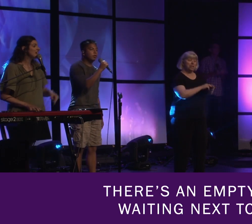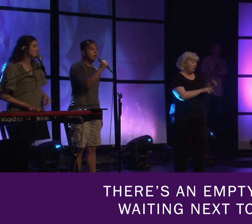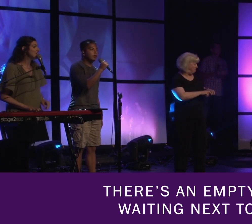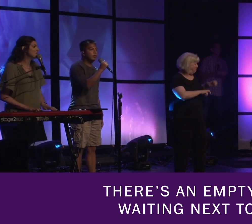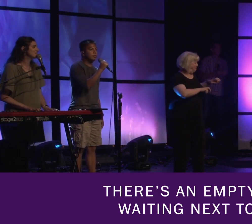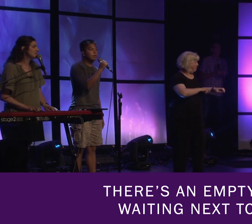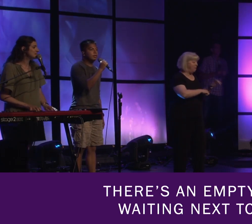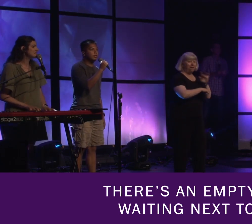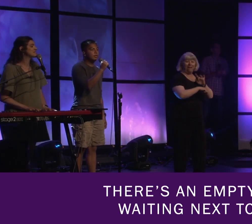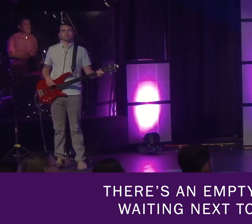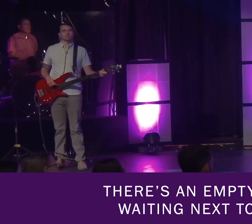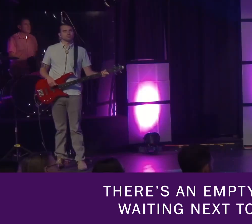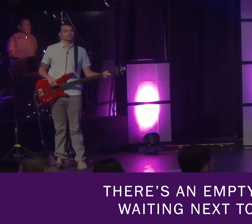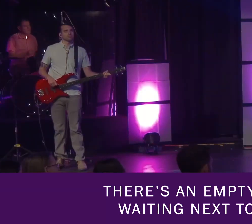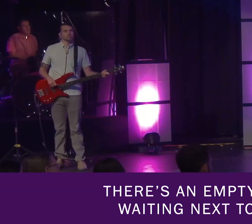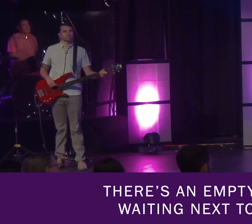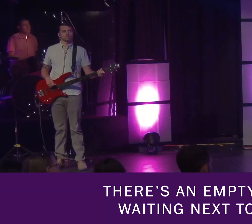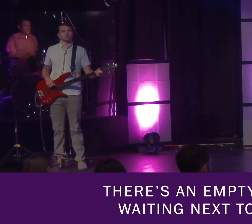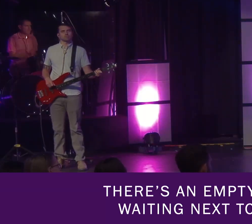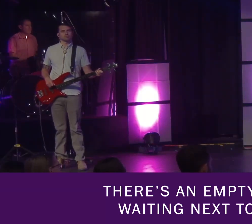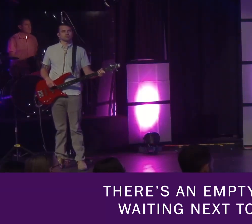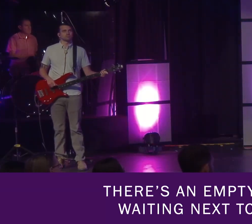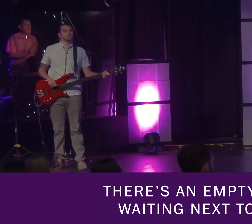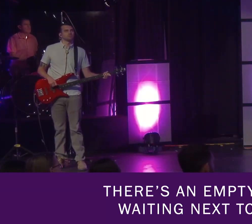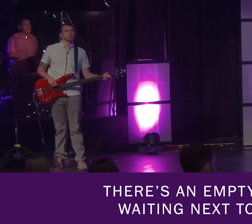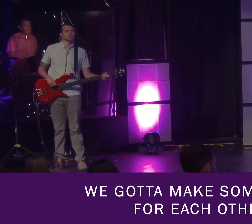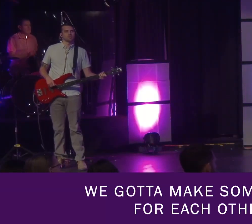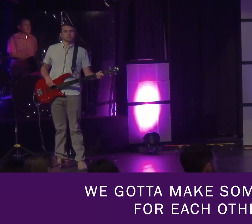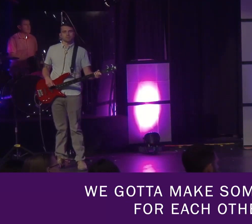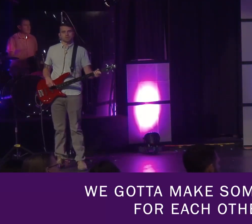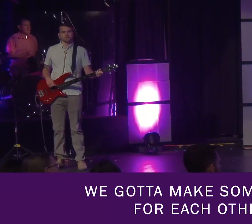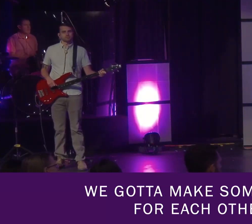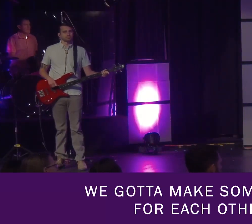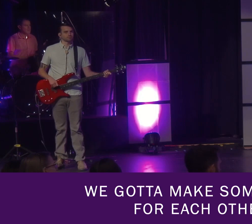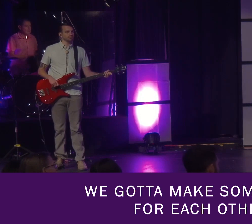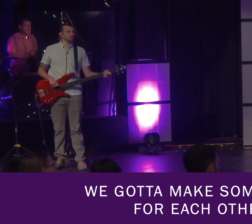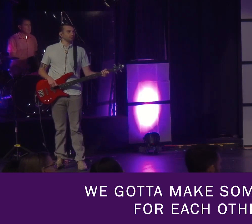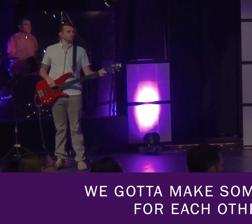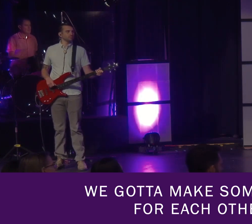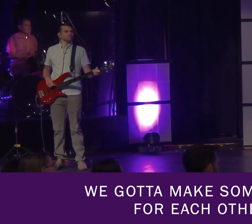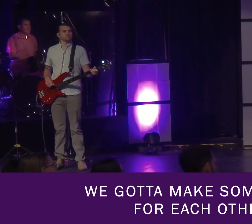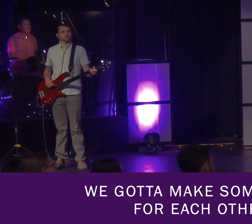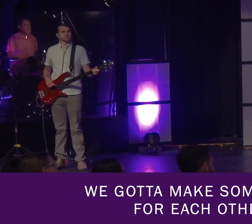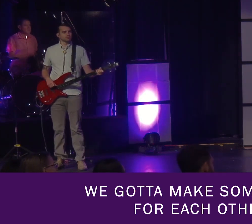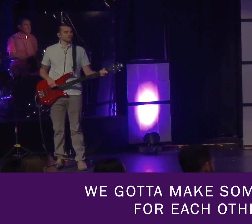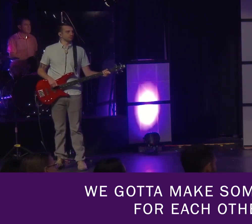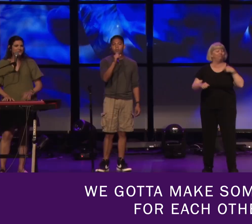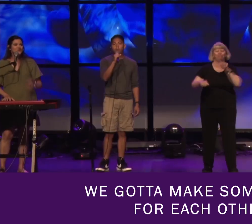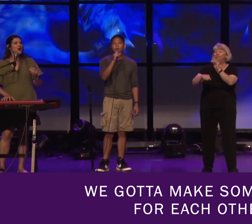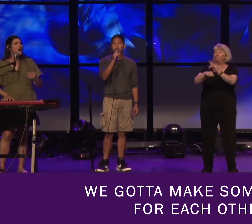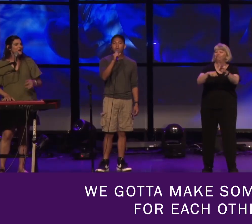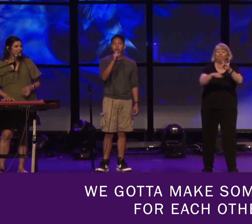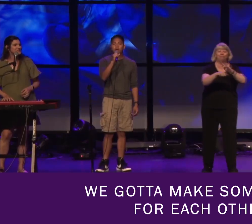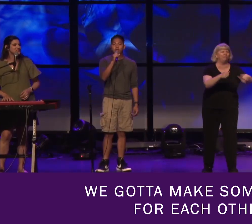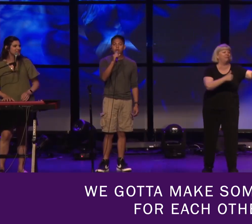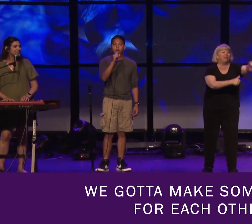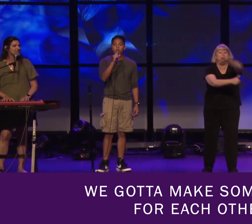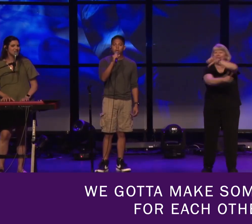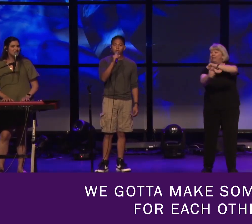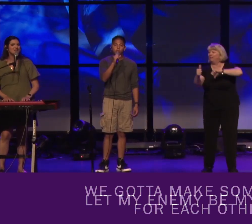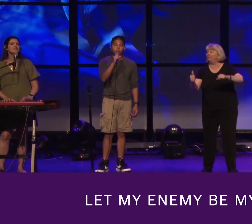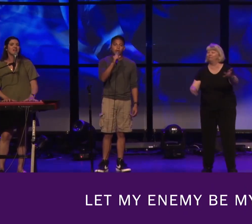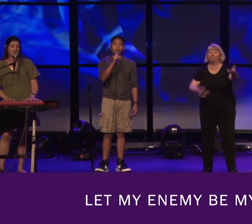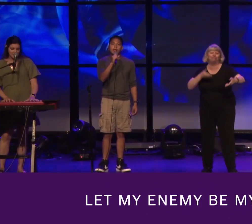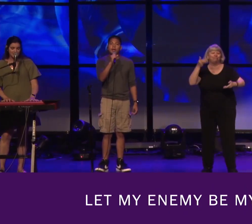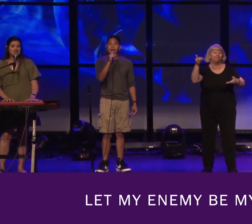There's an empty seat waiting next to me. We gotta make some room for each